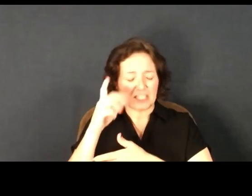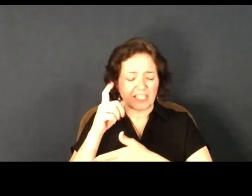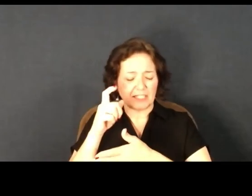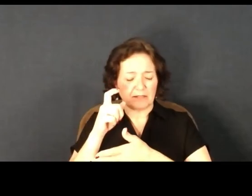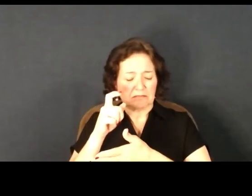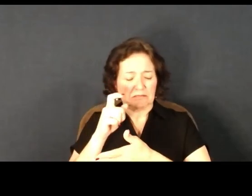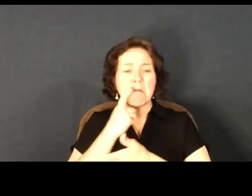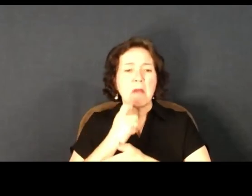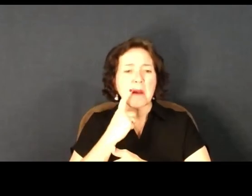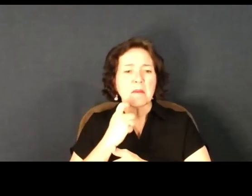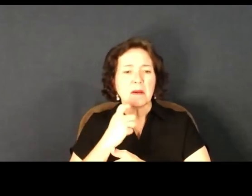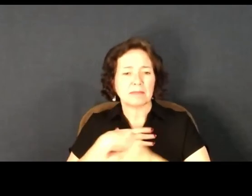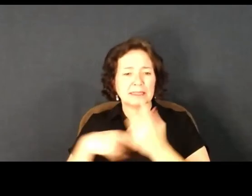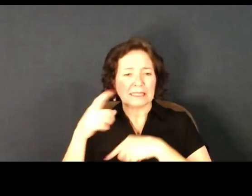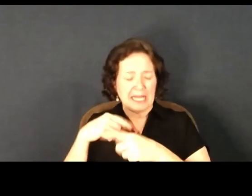to work on it.